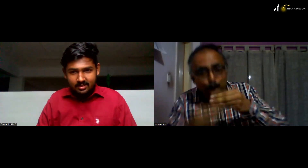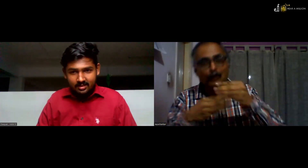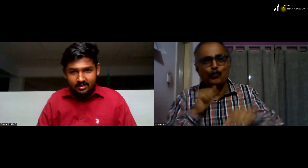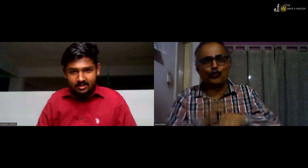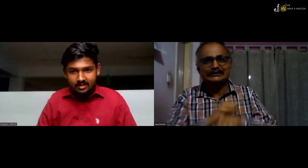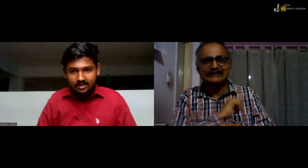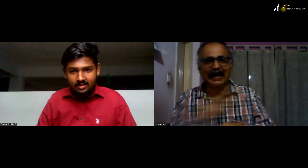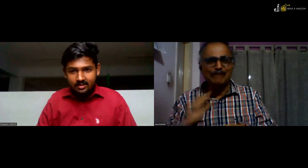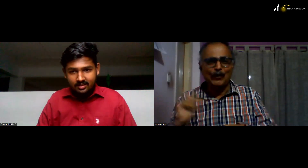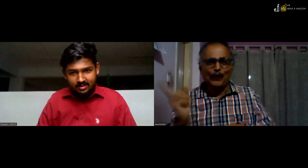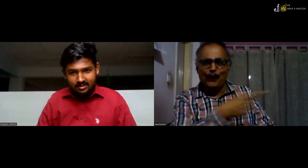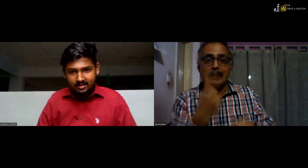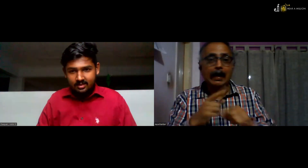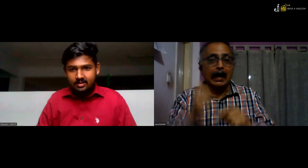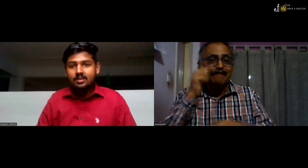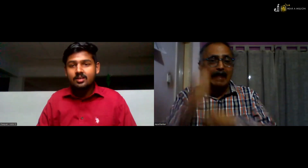near my location,